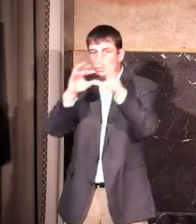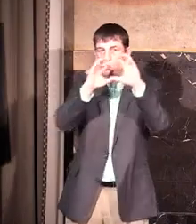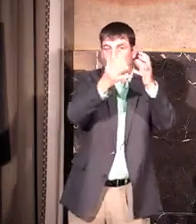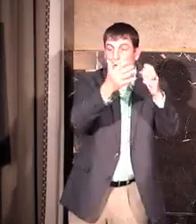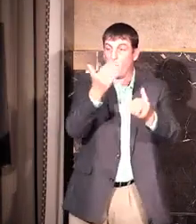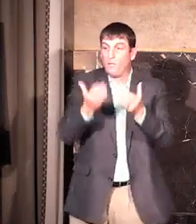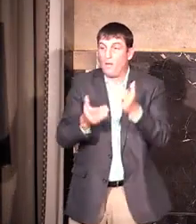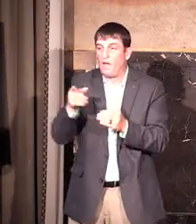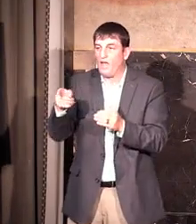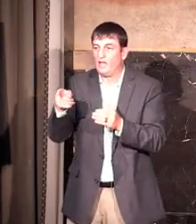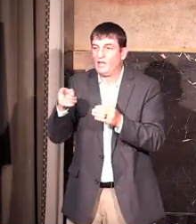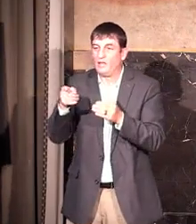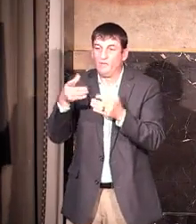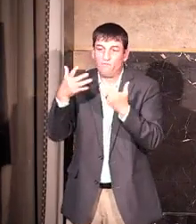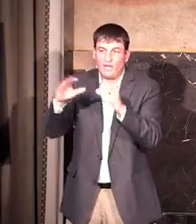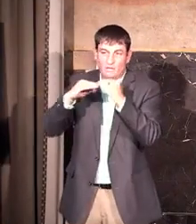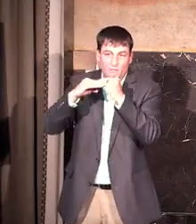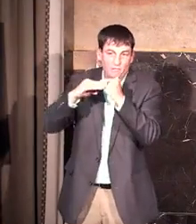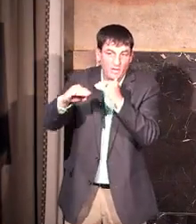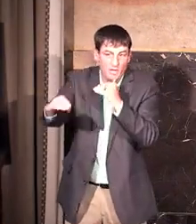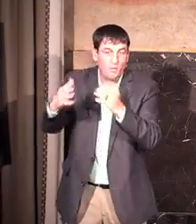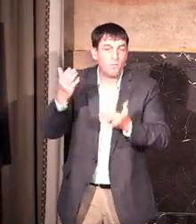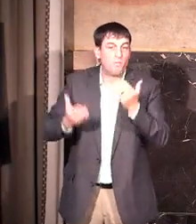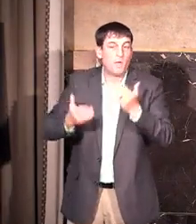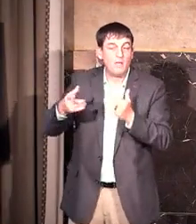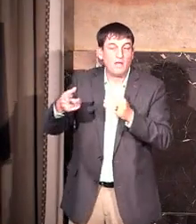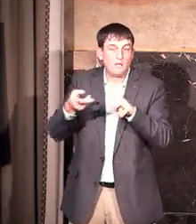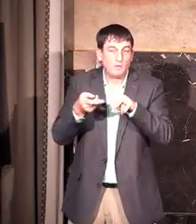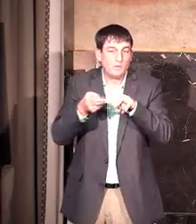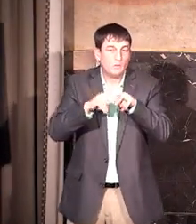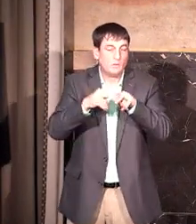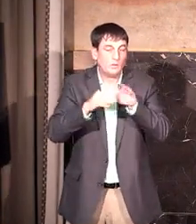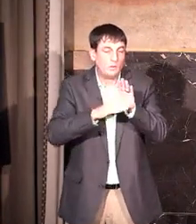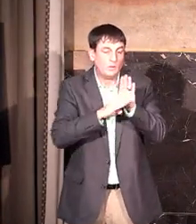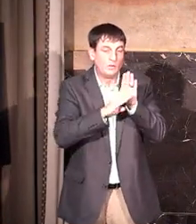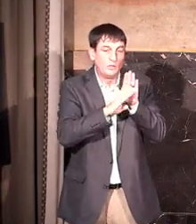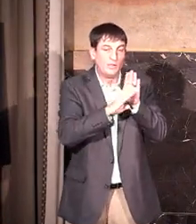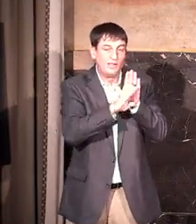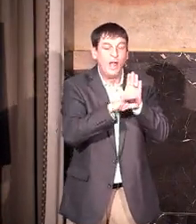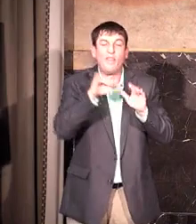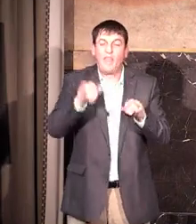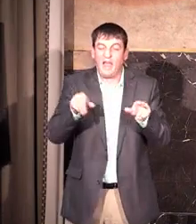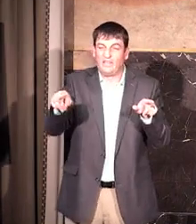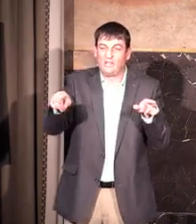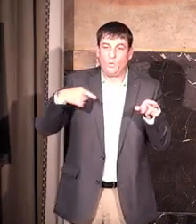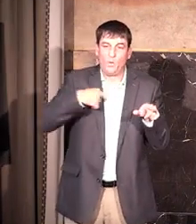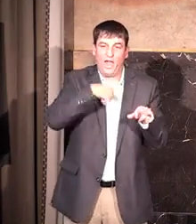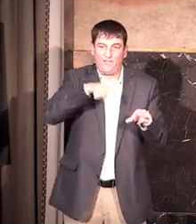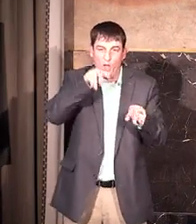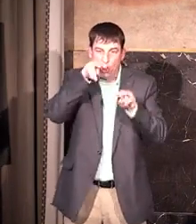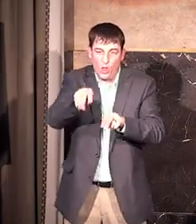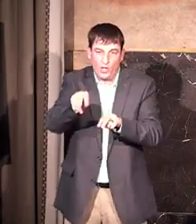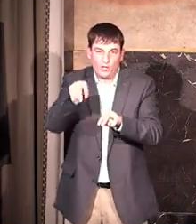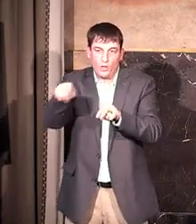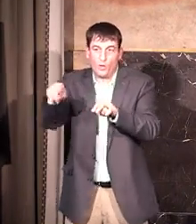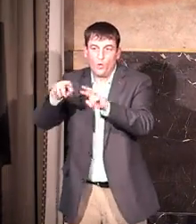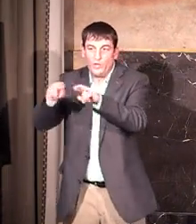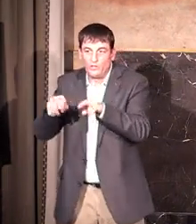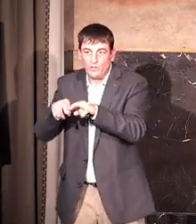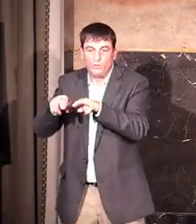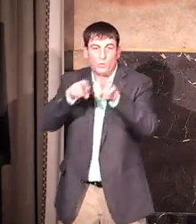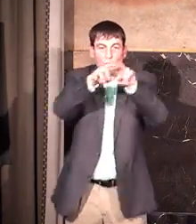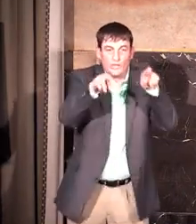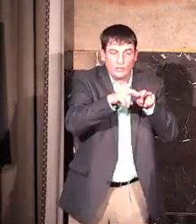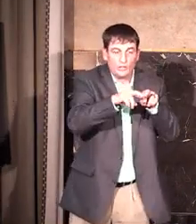and maybe they're inching up a little bit in terms of cases and hospitalizations, and that's what we have to continue to look at. But we're going to be faithful to